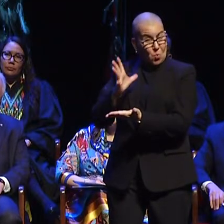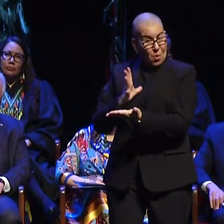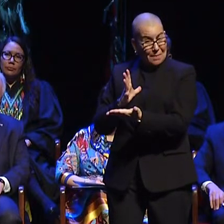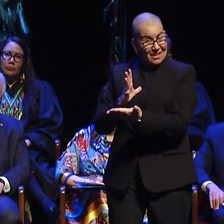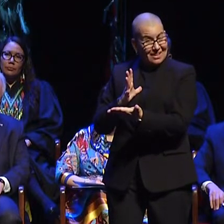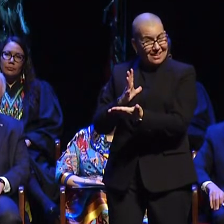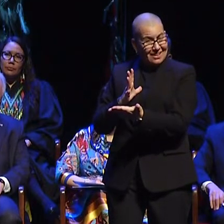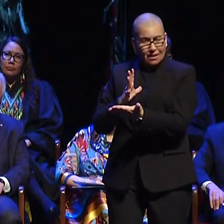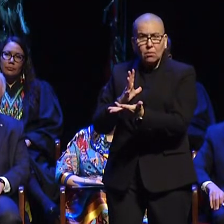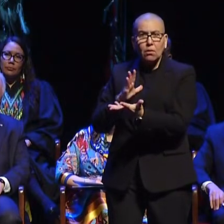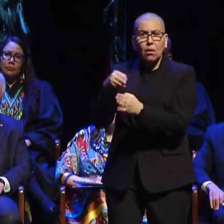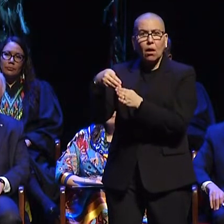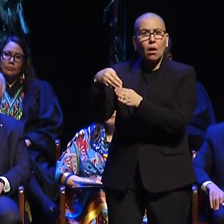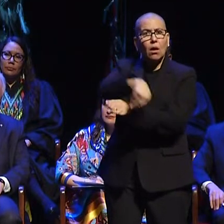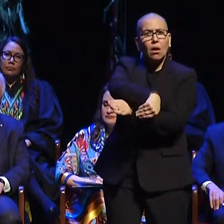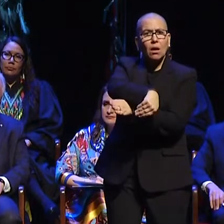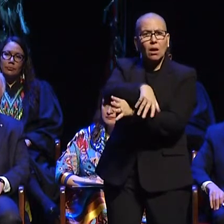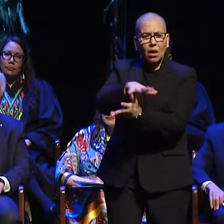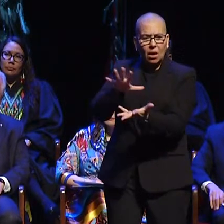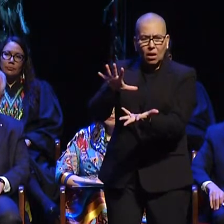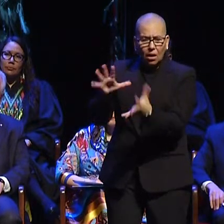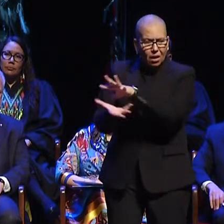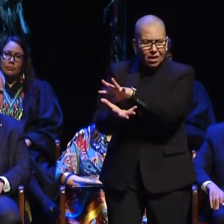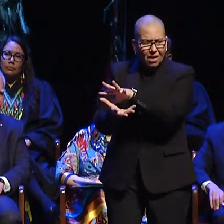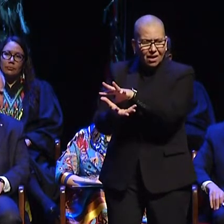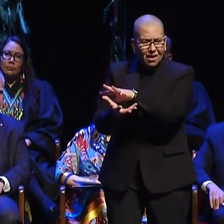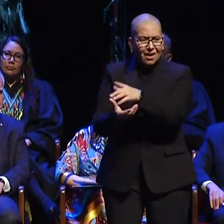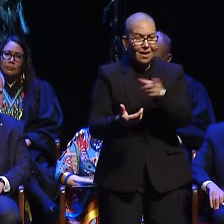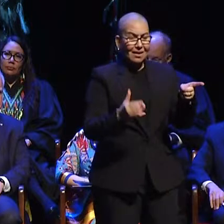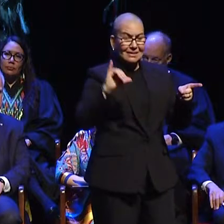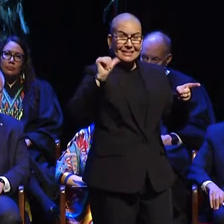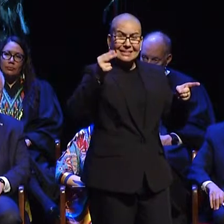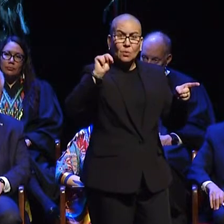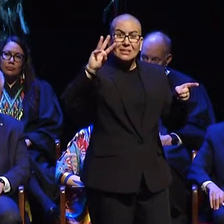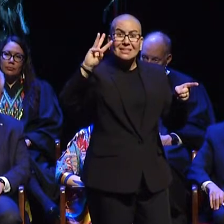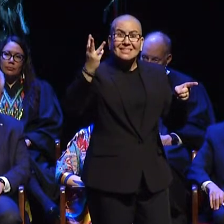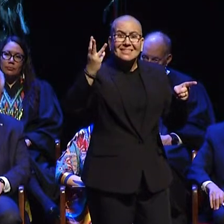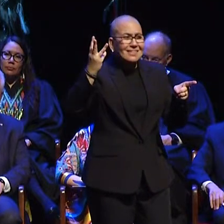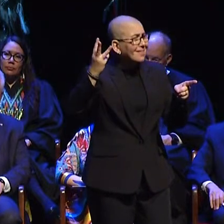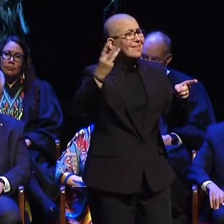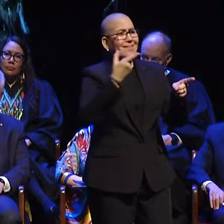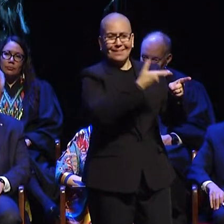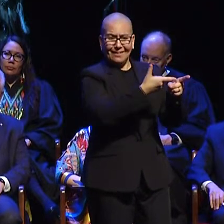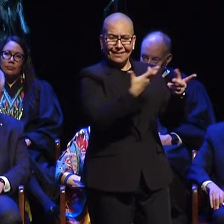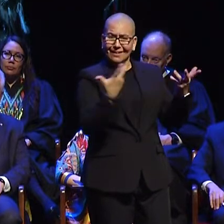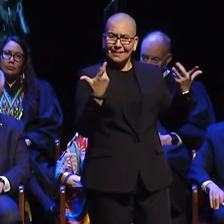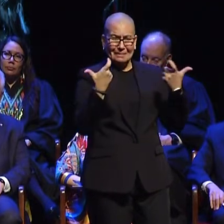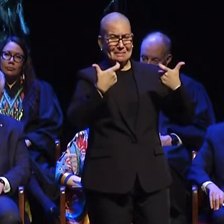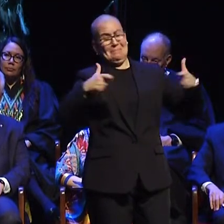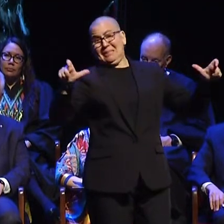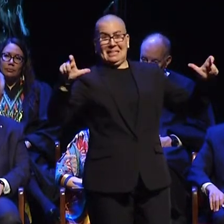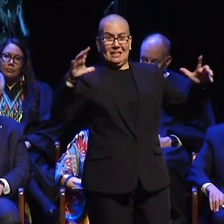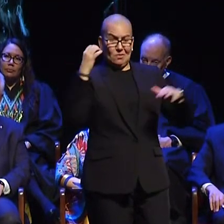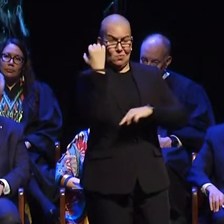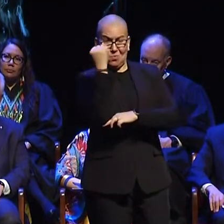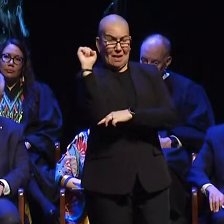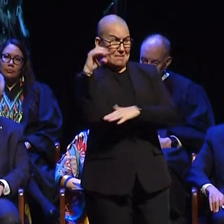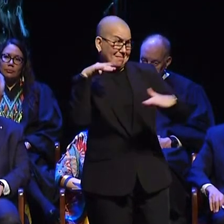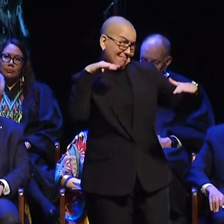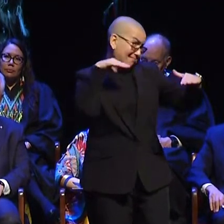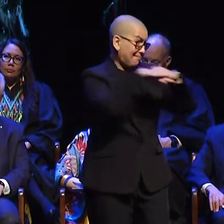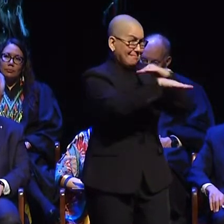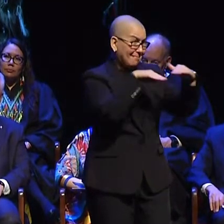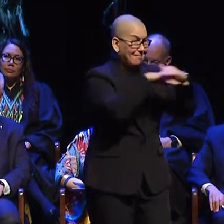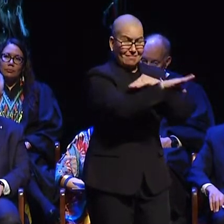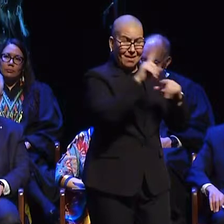we witnessed the biggest assault on democracy since the Civil War. Governor Walz and I saw that as an attack on